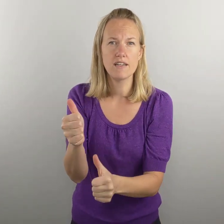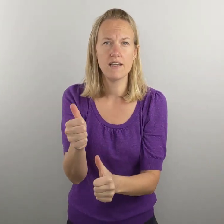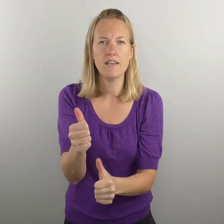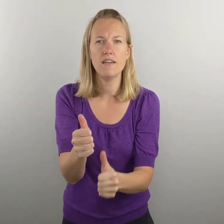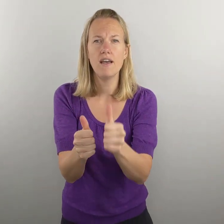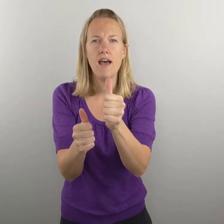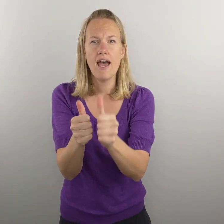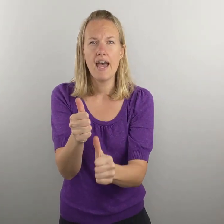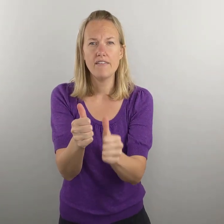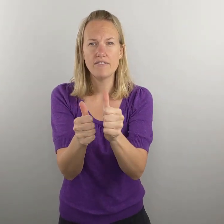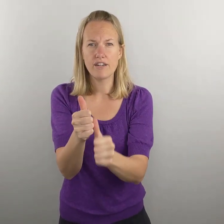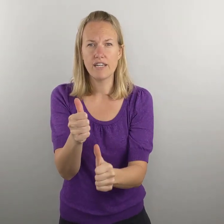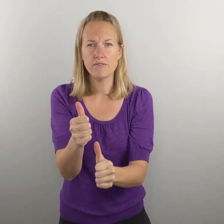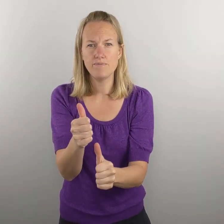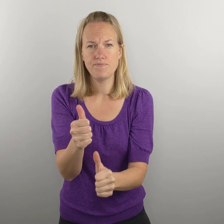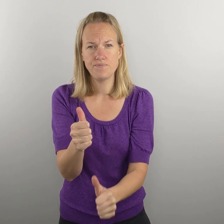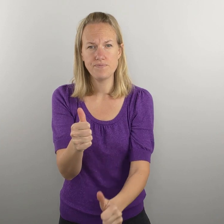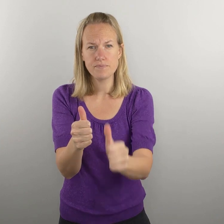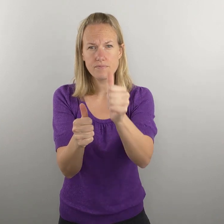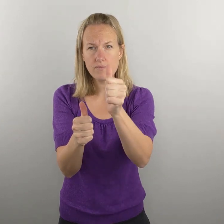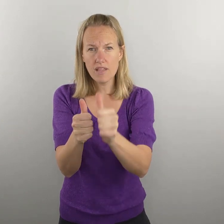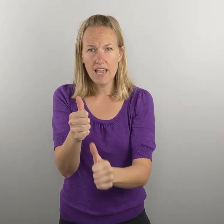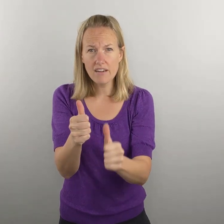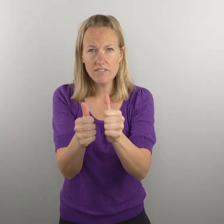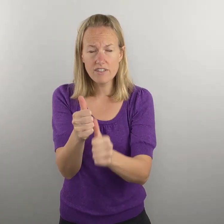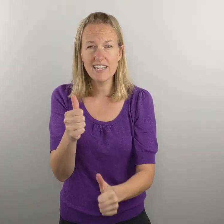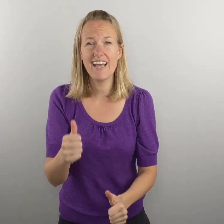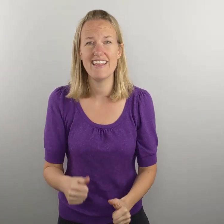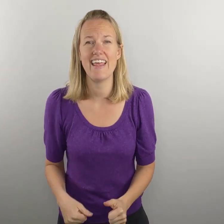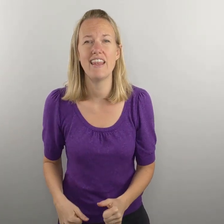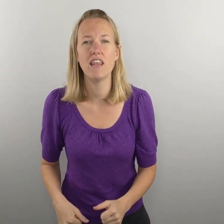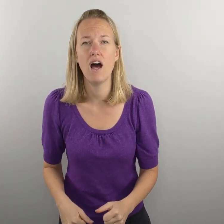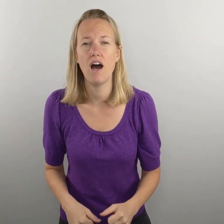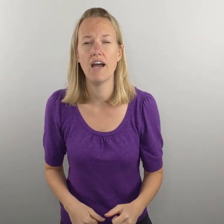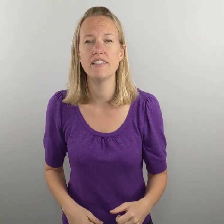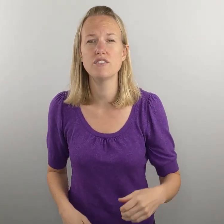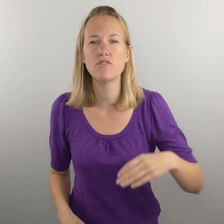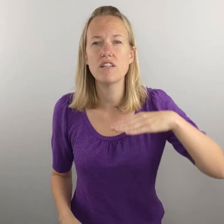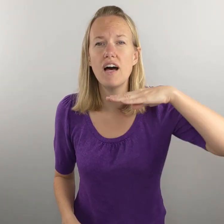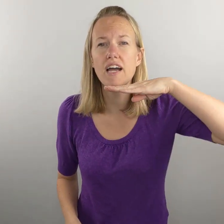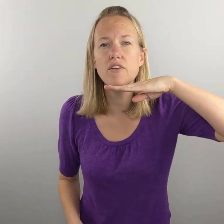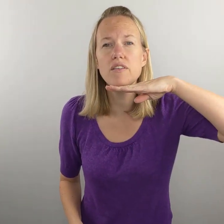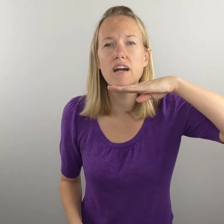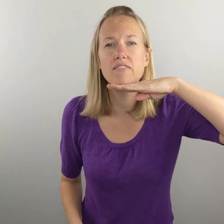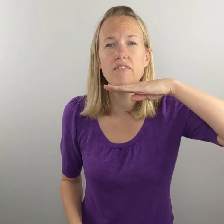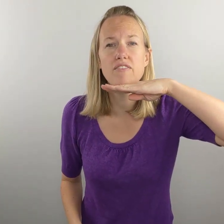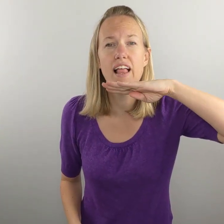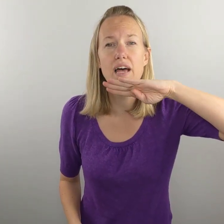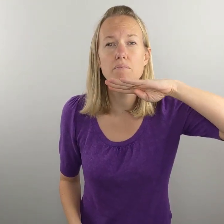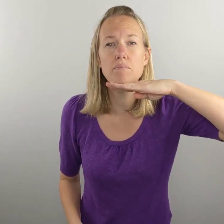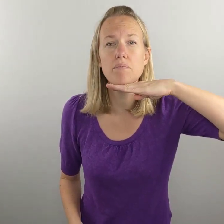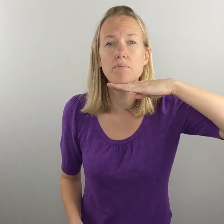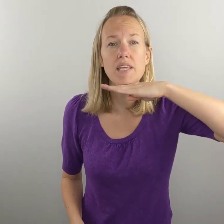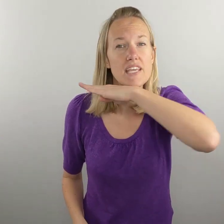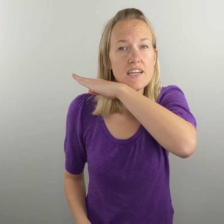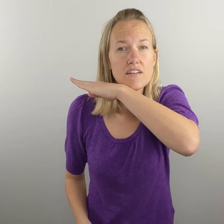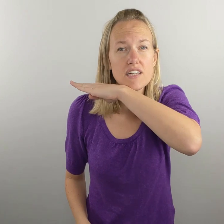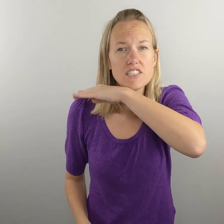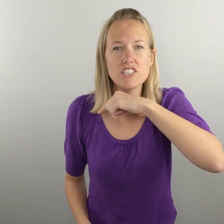Okay, every, and then lie. So for lie, you either have a flat B across your